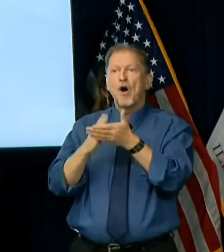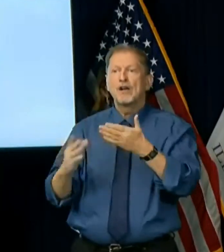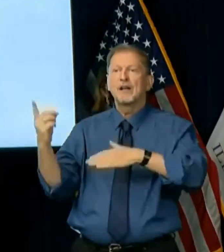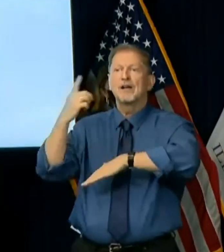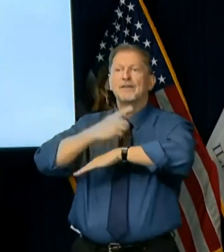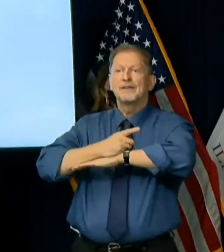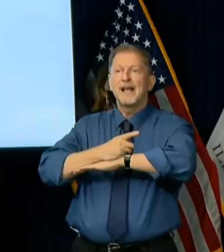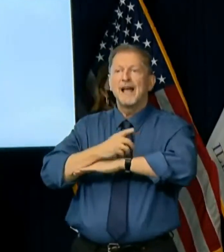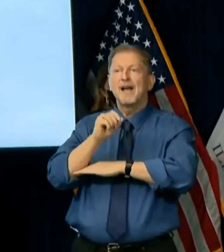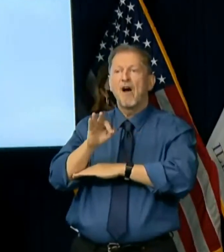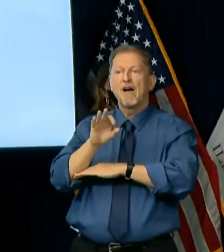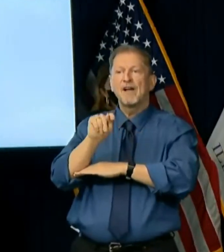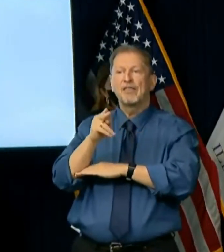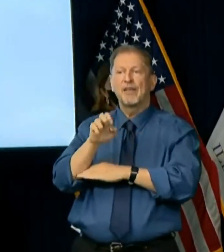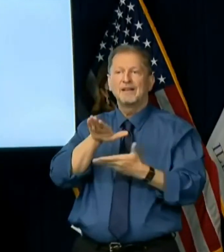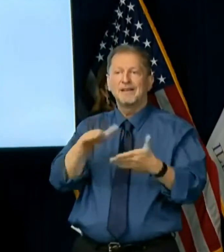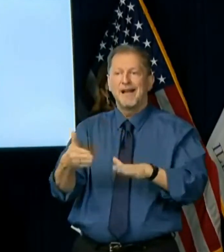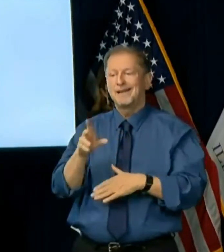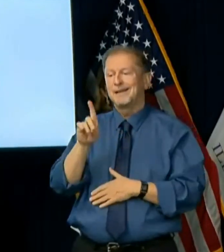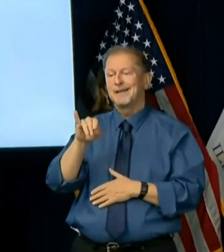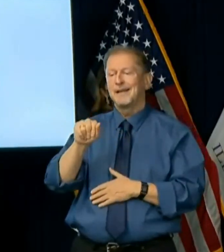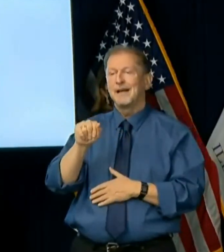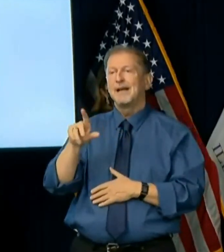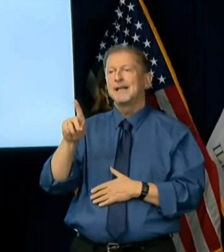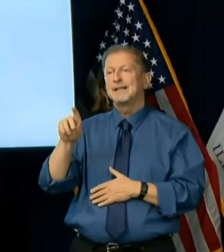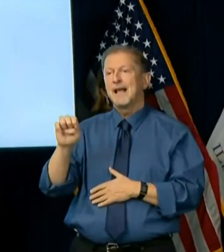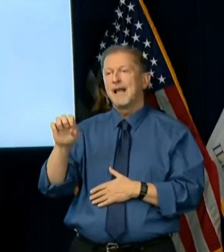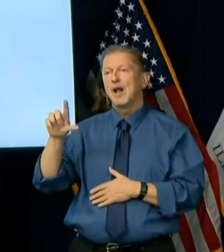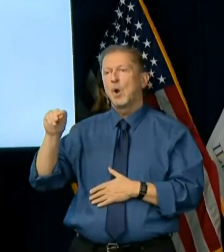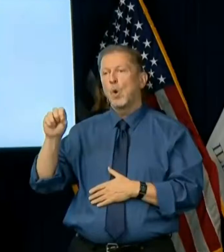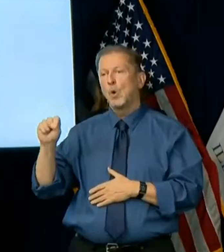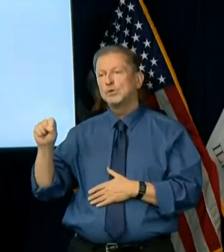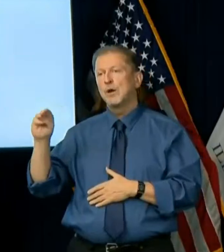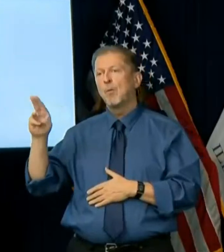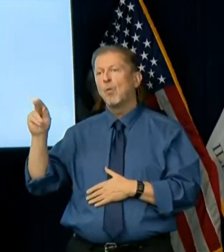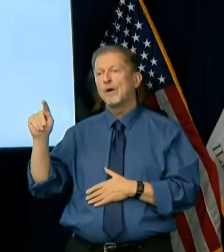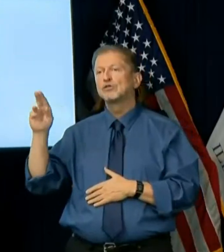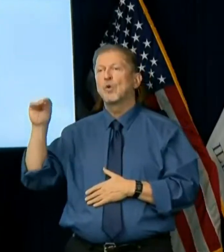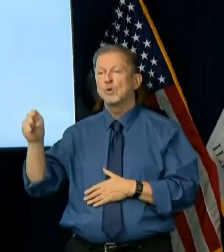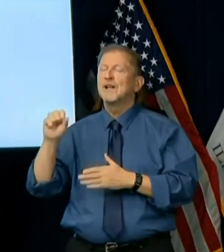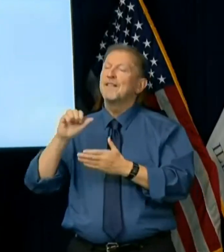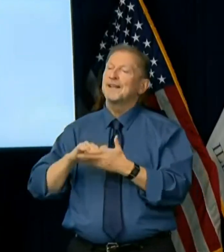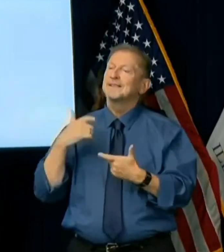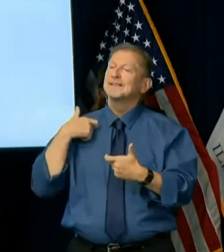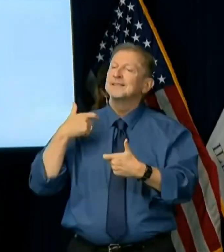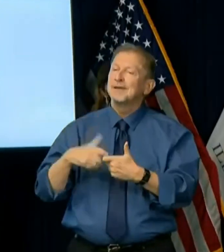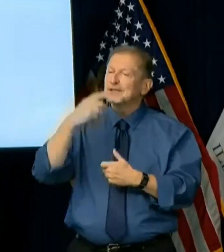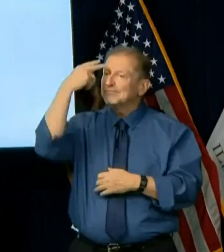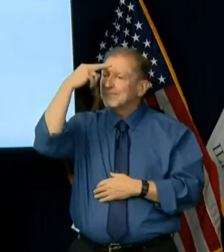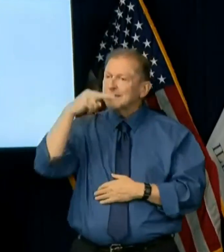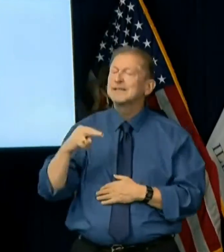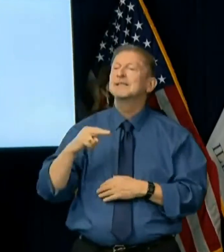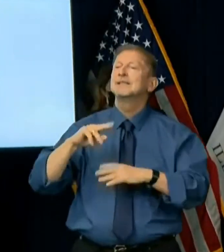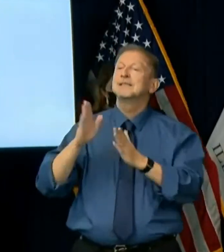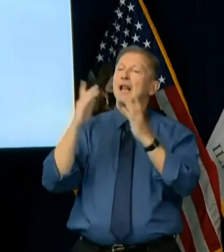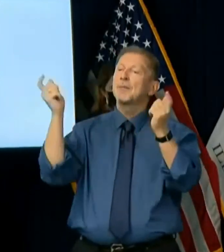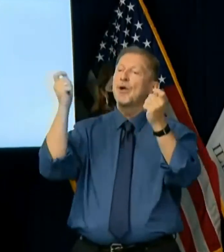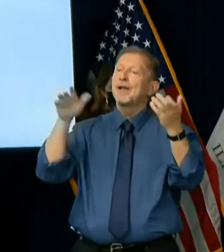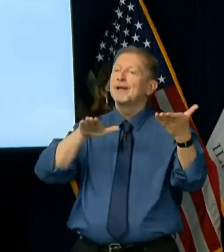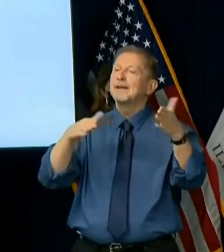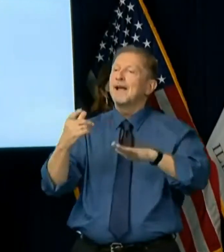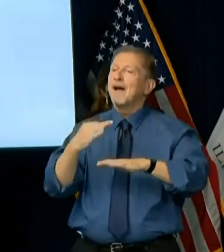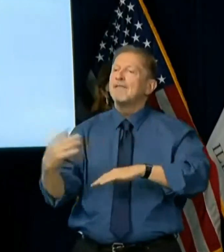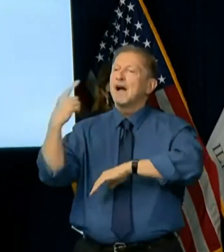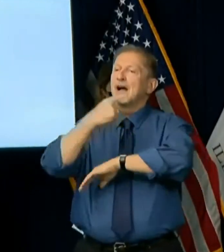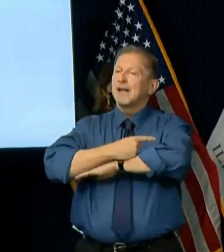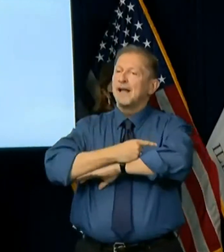of the Dead, which began yesterday. This day celebrates those loved ones who are no longer with us by honoring their